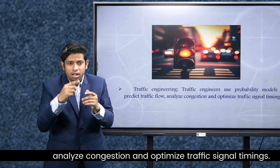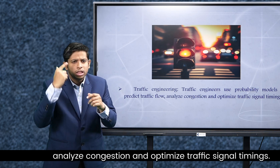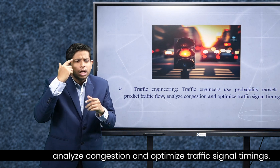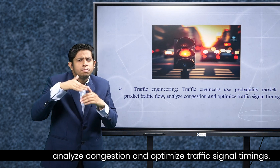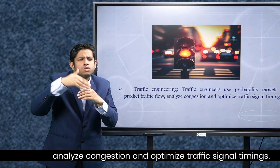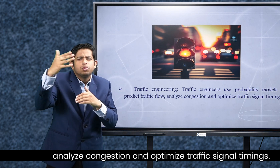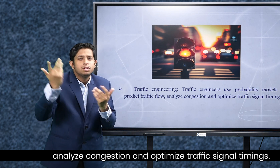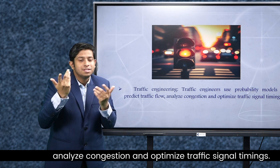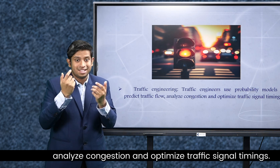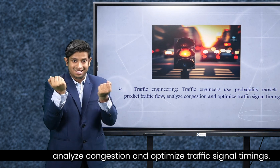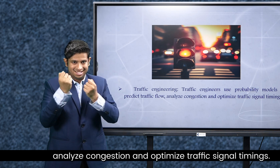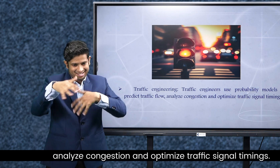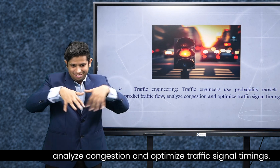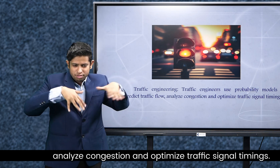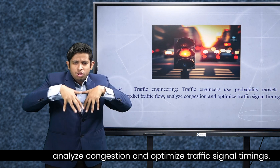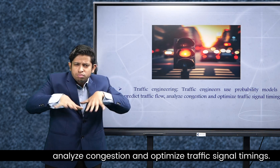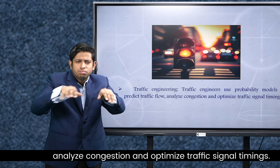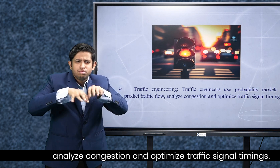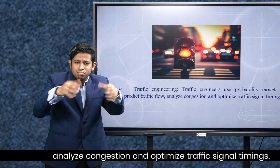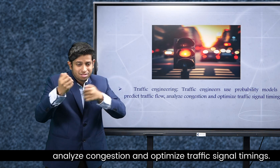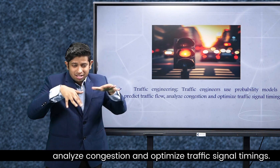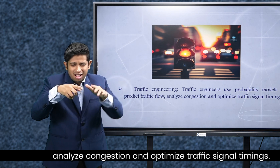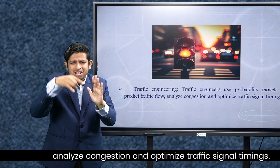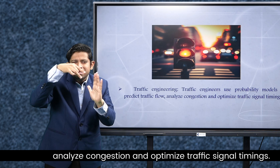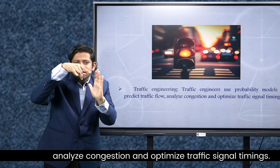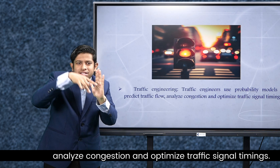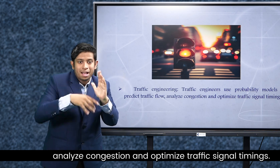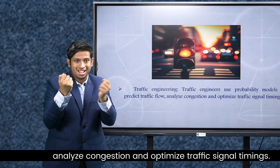analyze congestion, and optimize traffic signal timings.